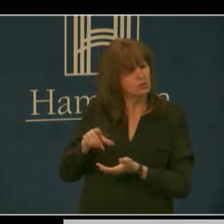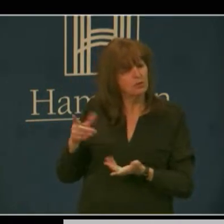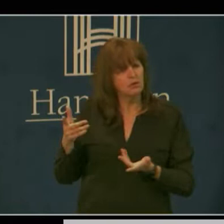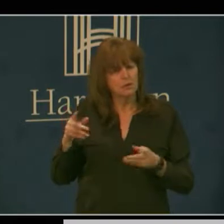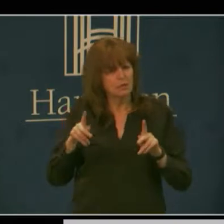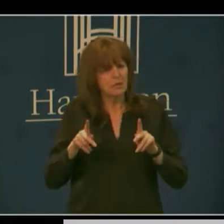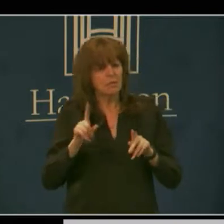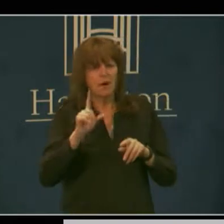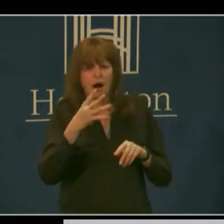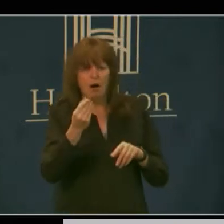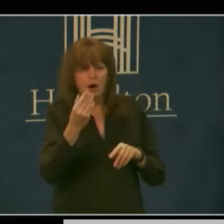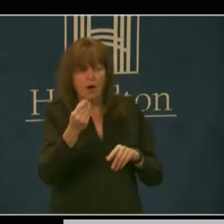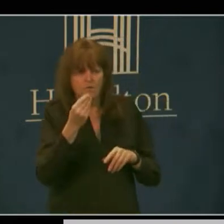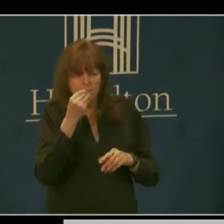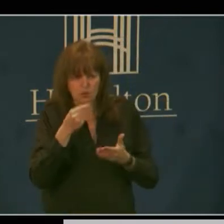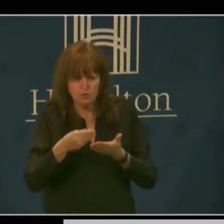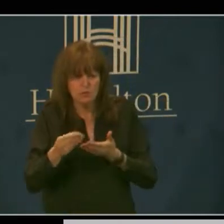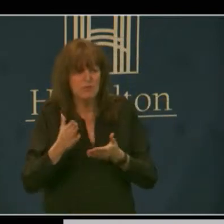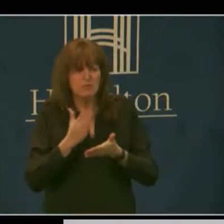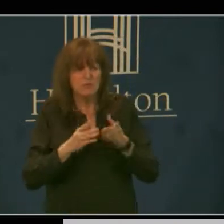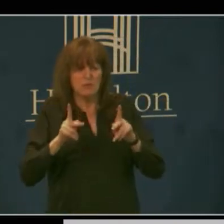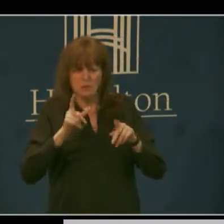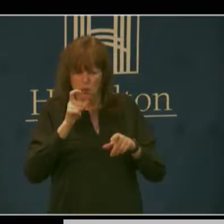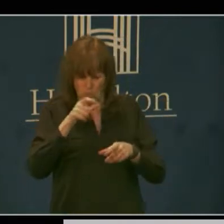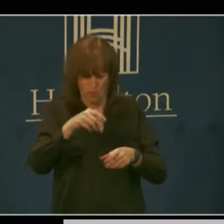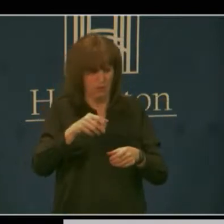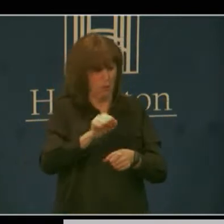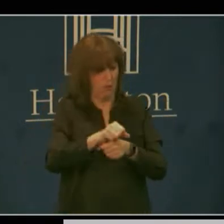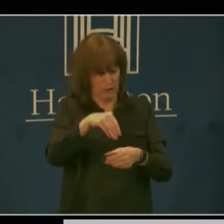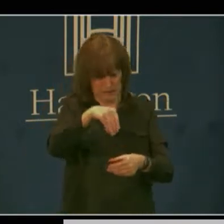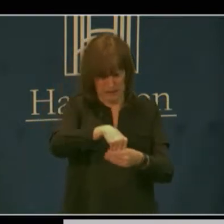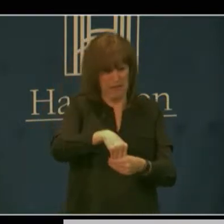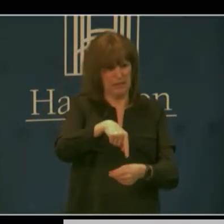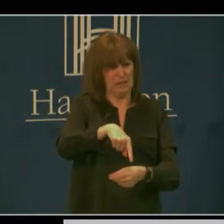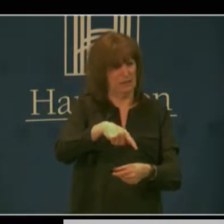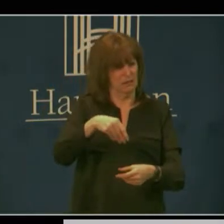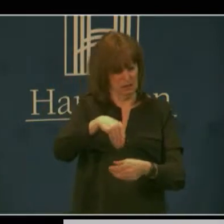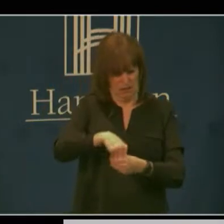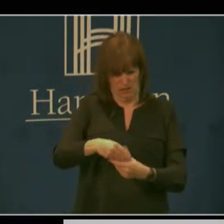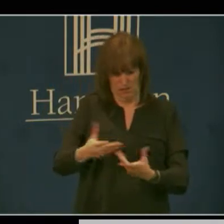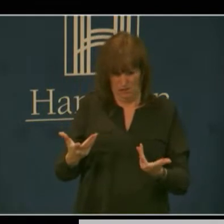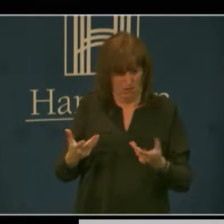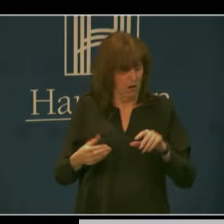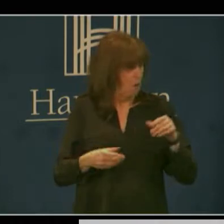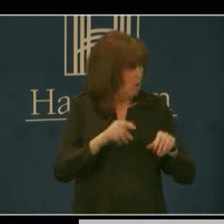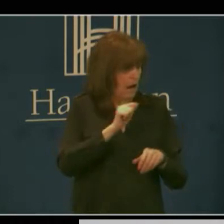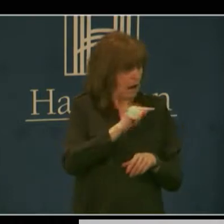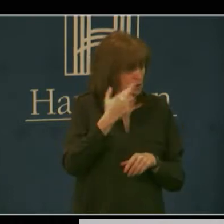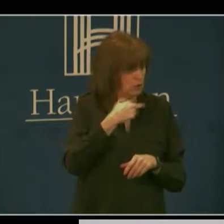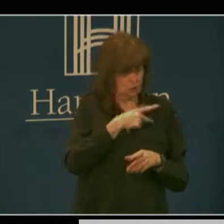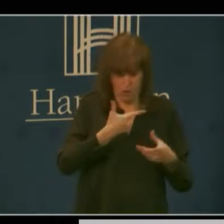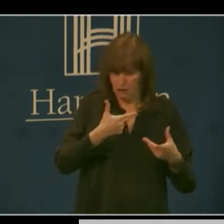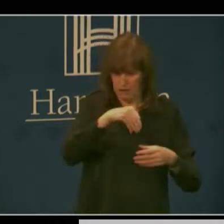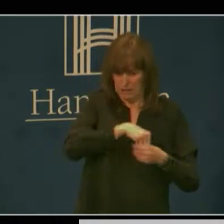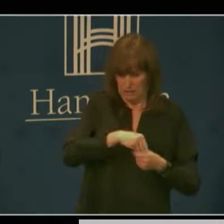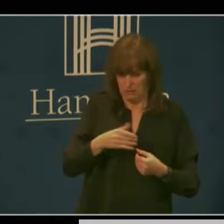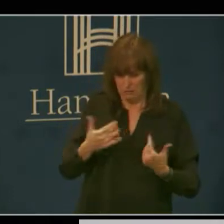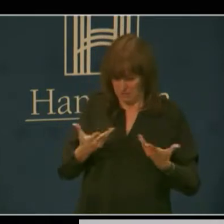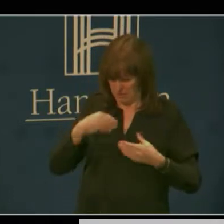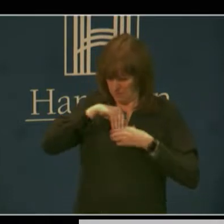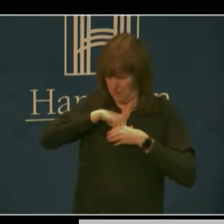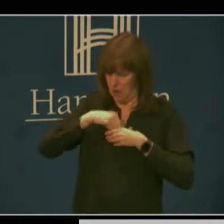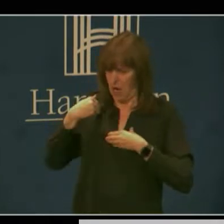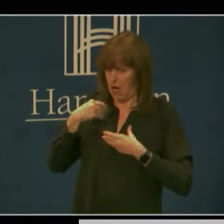of COVID-19, what kind of direction would you give viewers on the safety of takeout or delivered food? And what